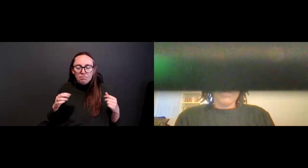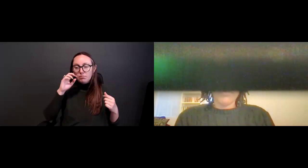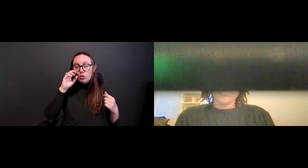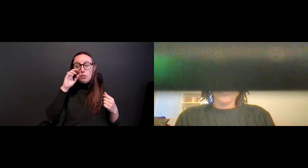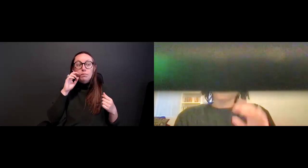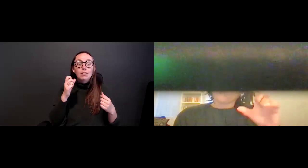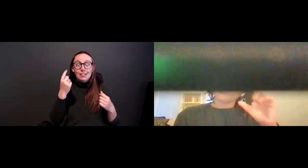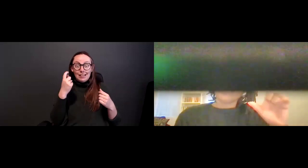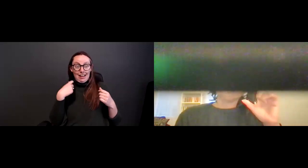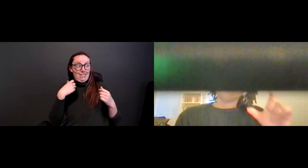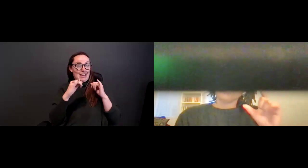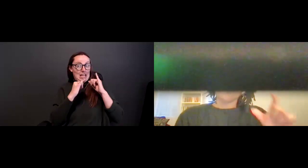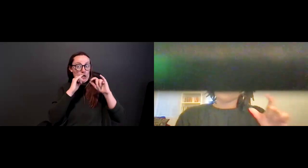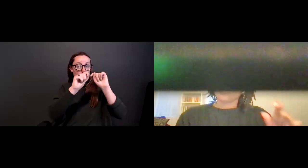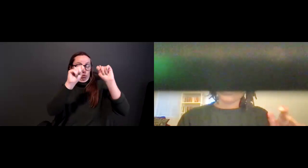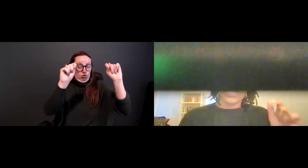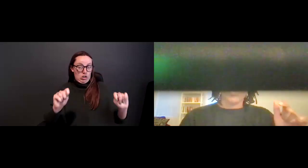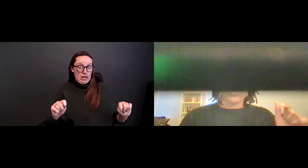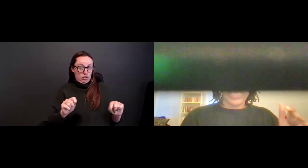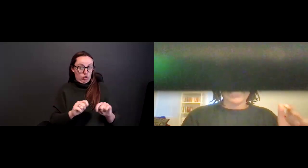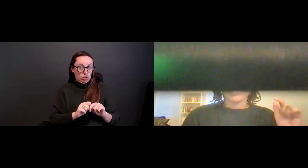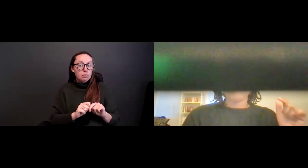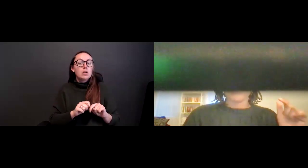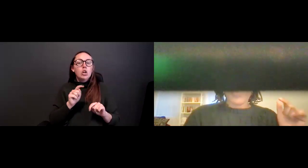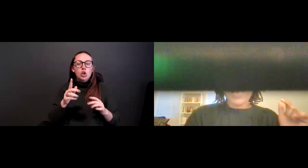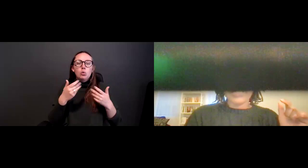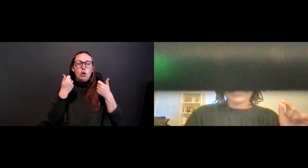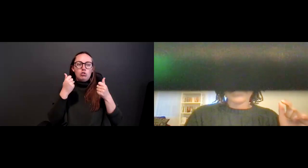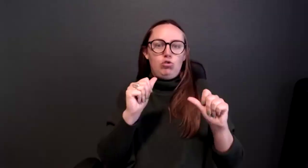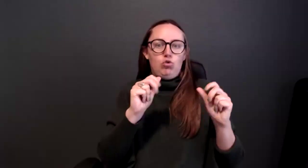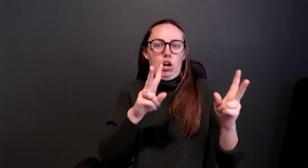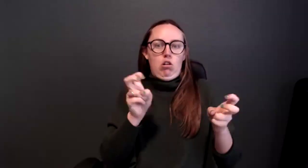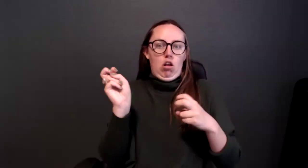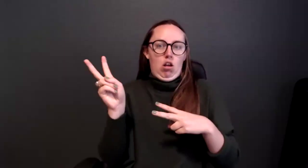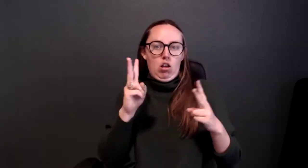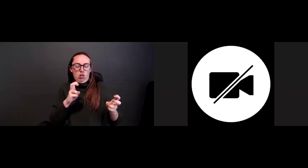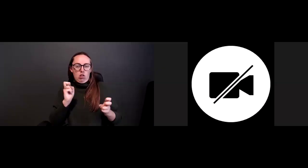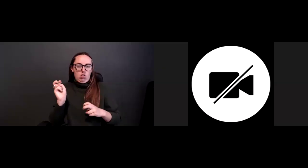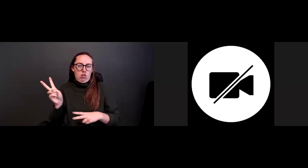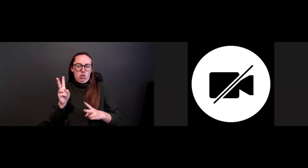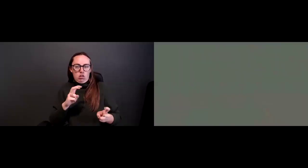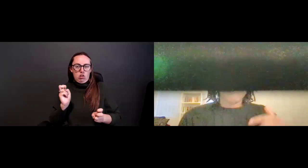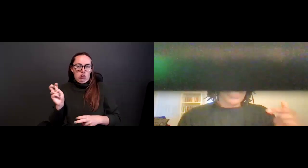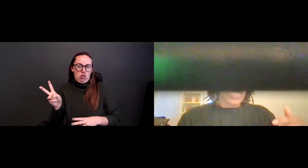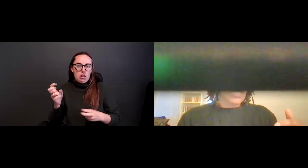of an interview, you want to grab as many big chunks as you can because